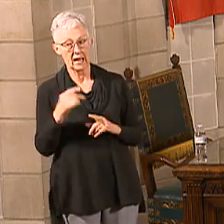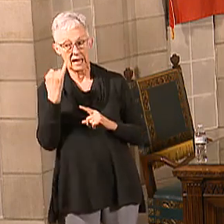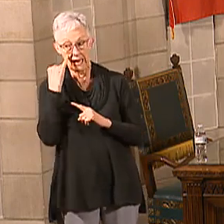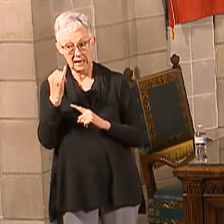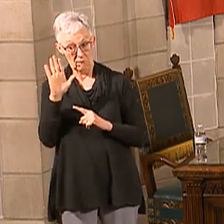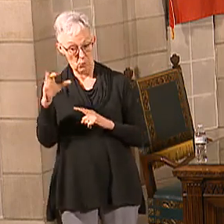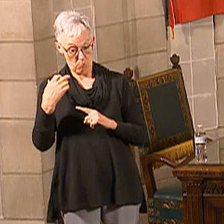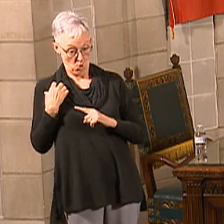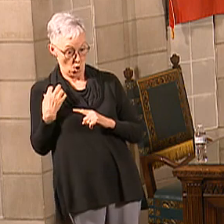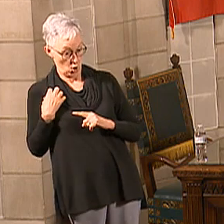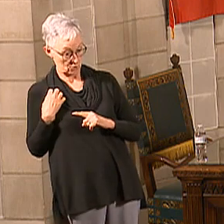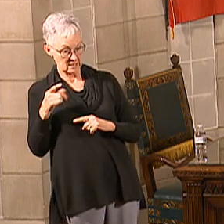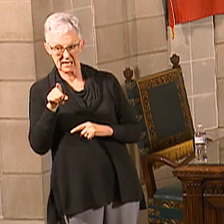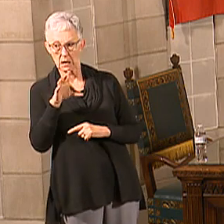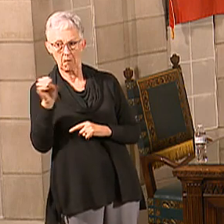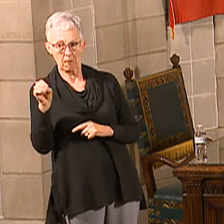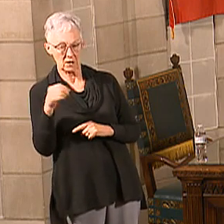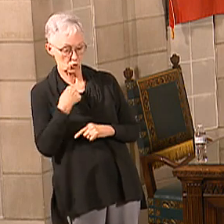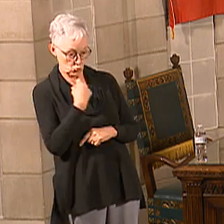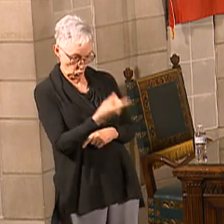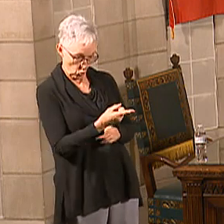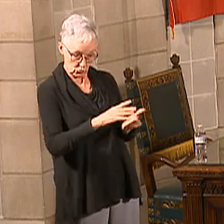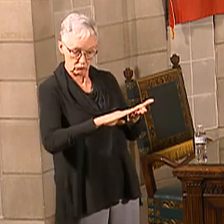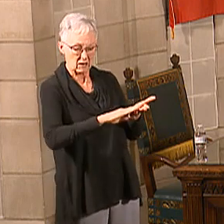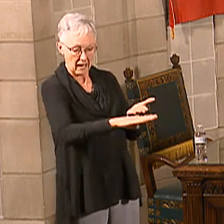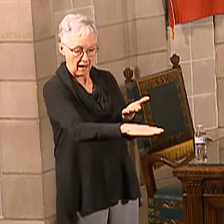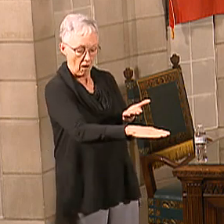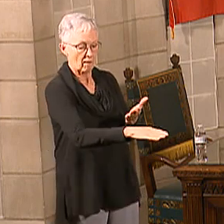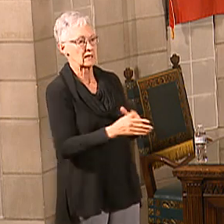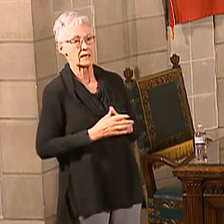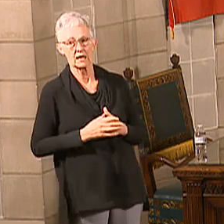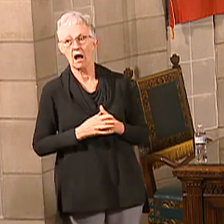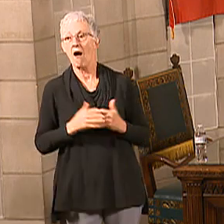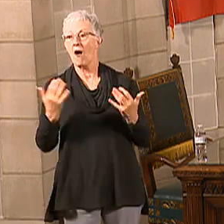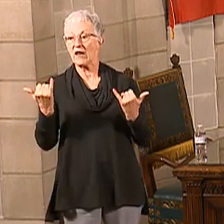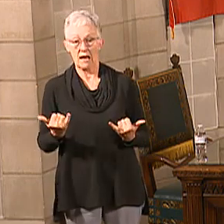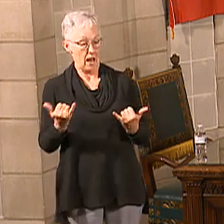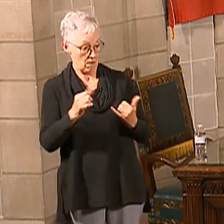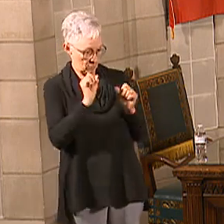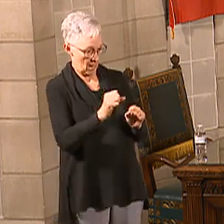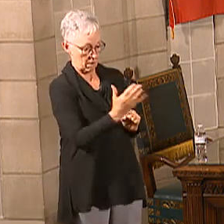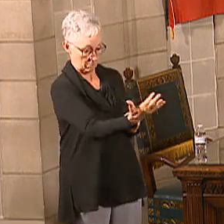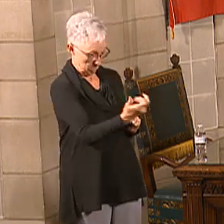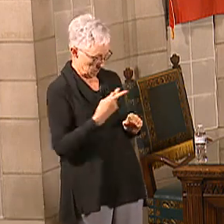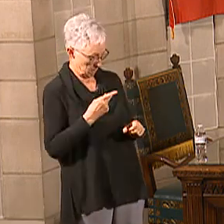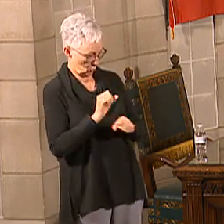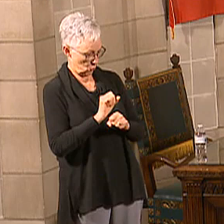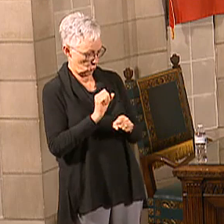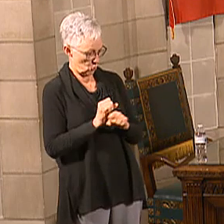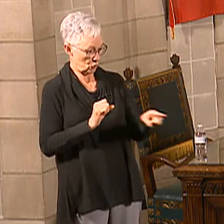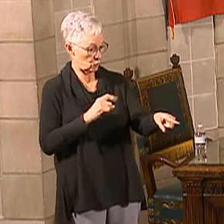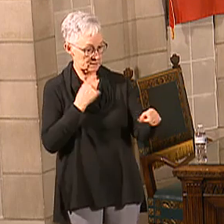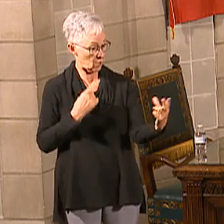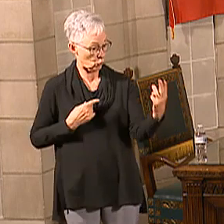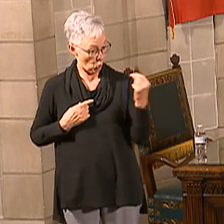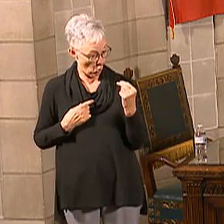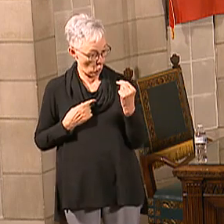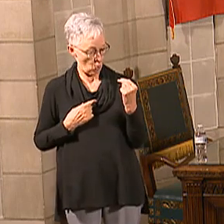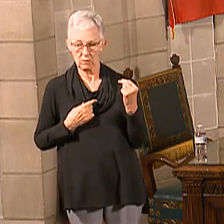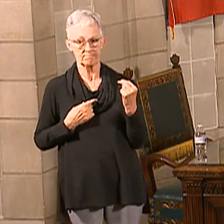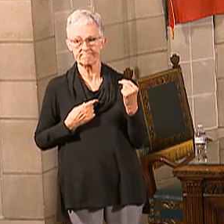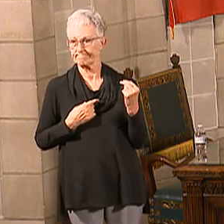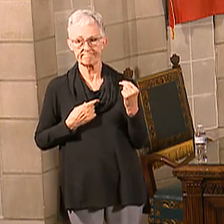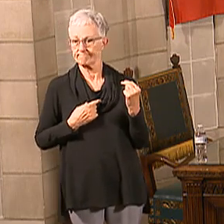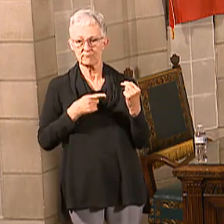back to work, that's considered a quit. You will lose your benefits. So please, I want to stress to people, you may have heard that the benefits are going to be